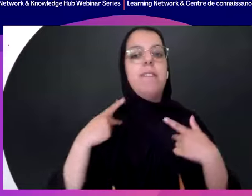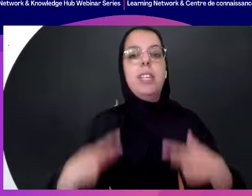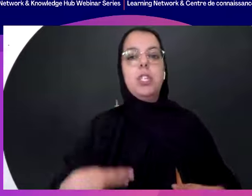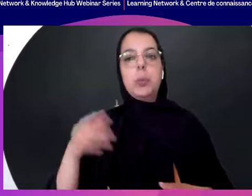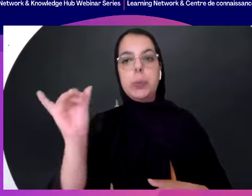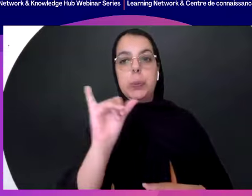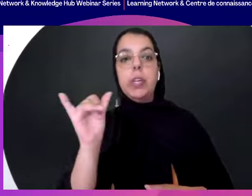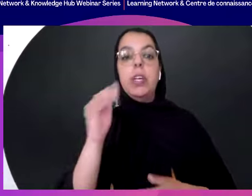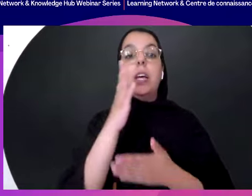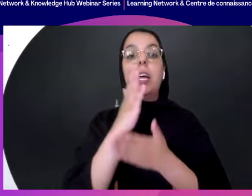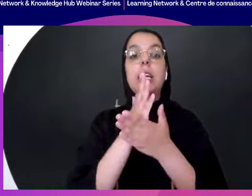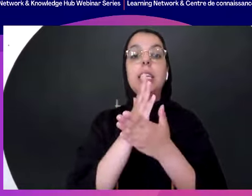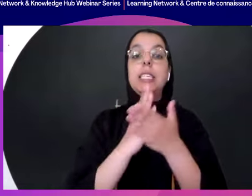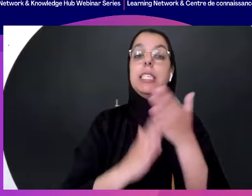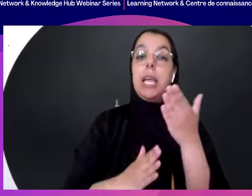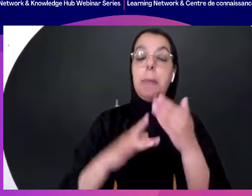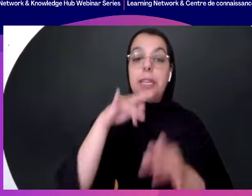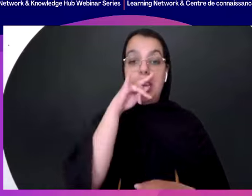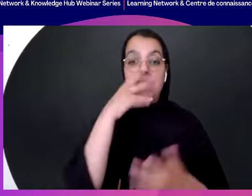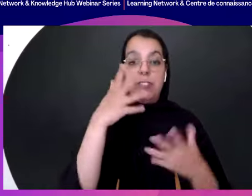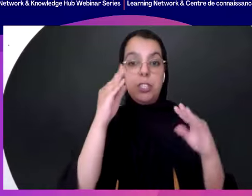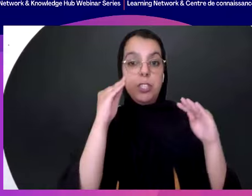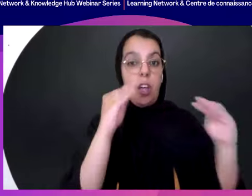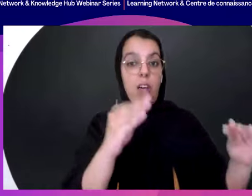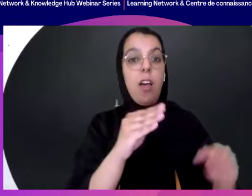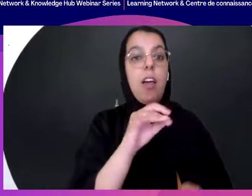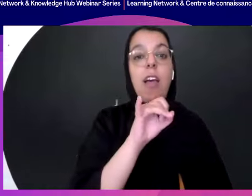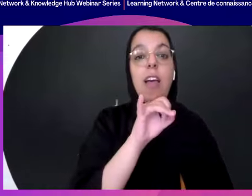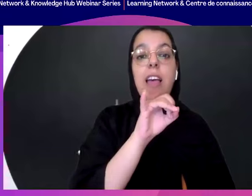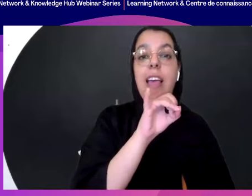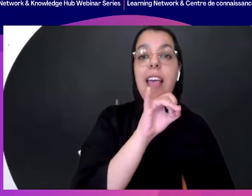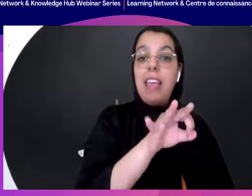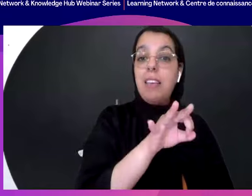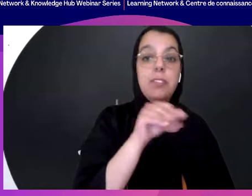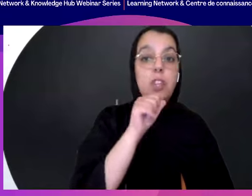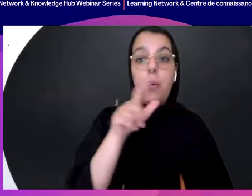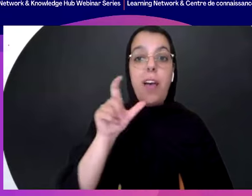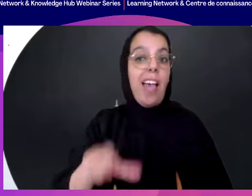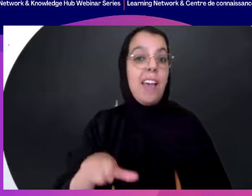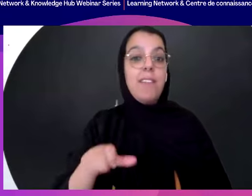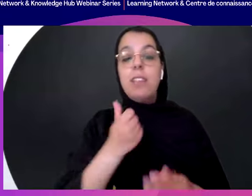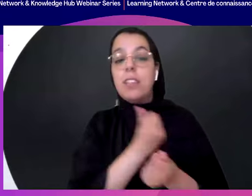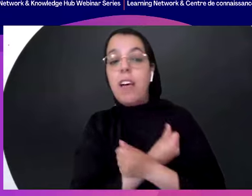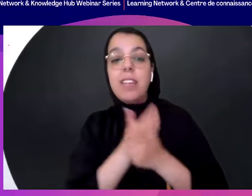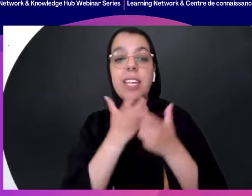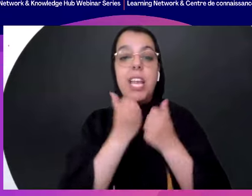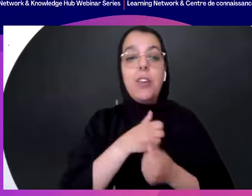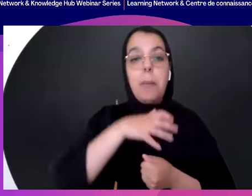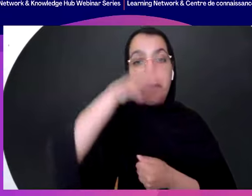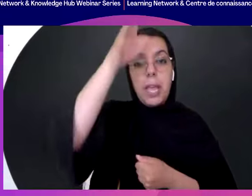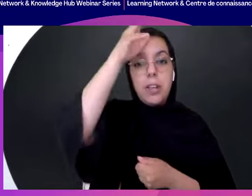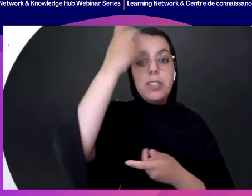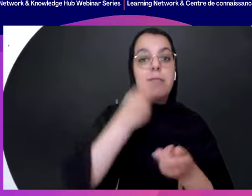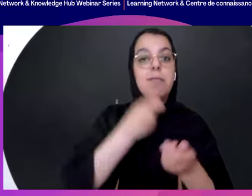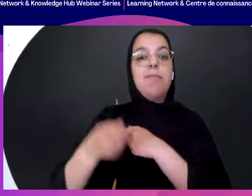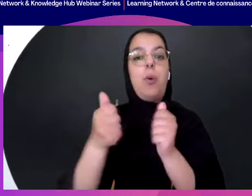of having loving and caring parents, you can substitute it for sexual things, and that this was condoned or even taught to them at